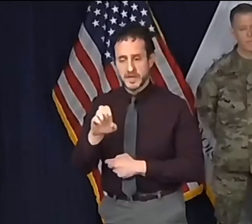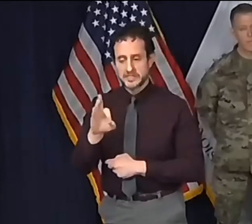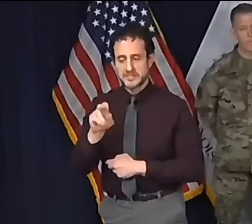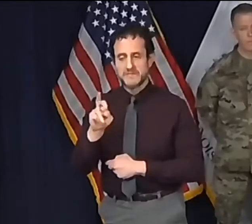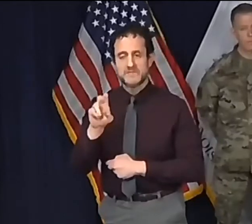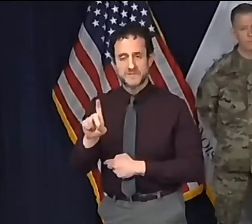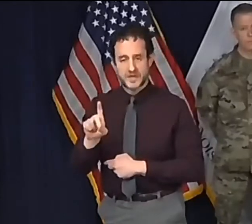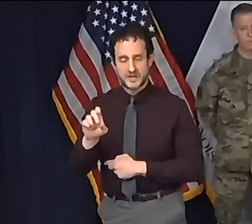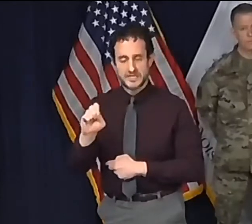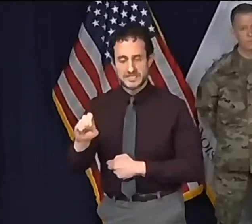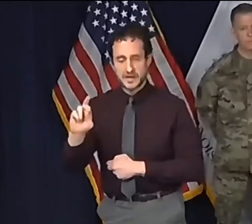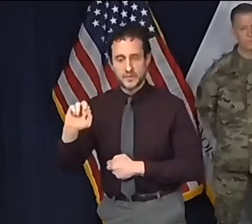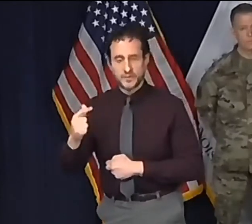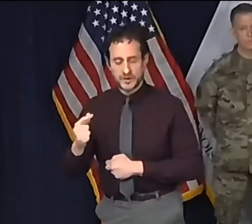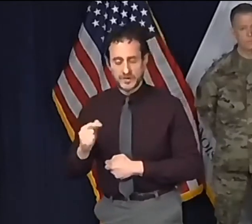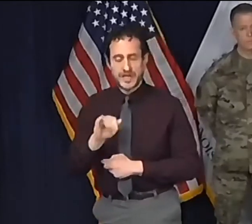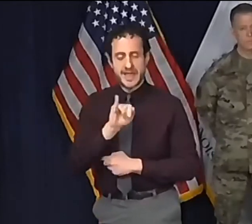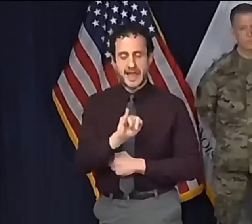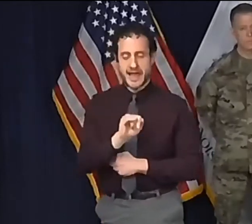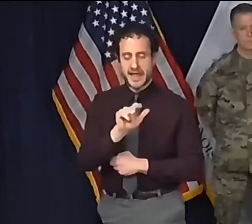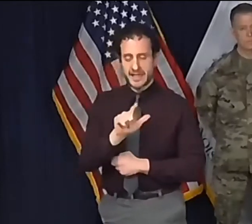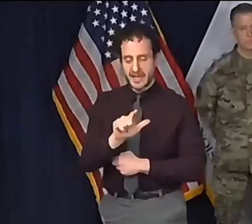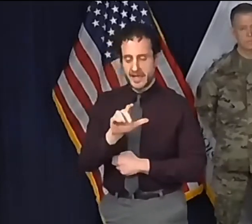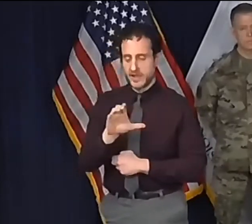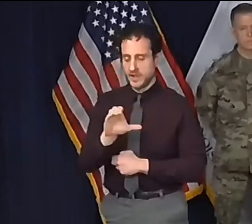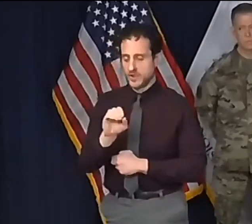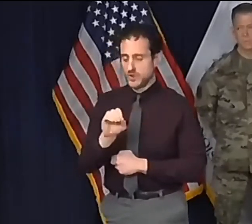ilcovidresponsefund.org. That's